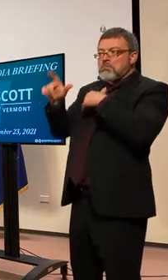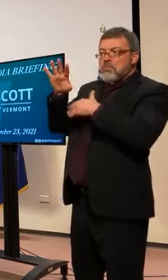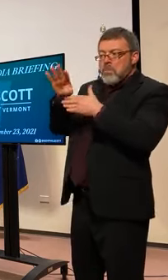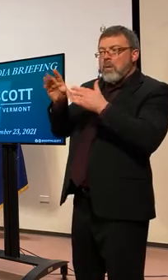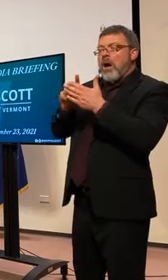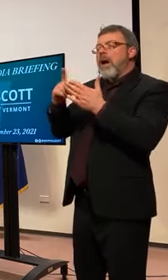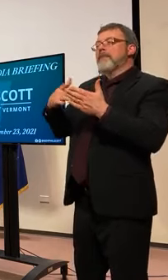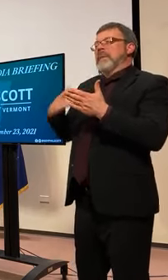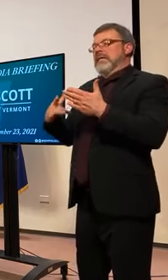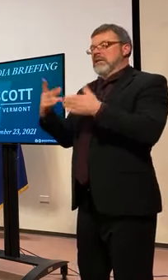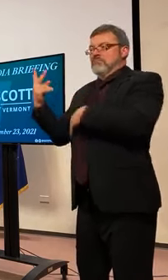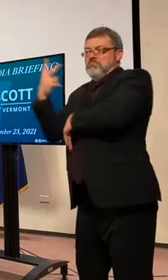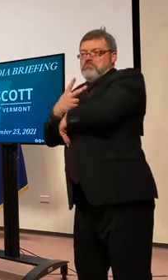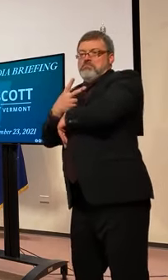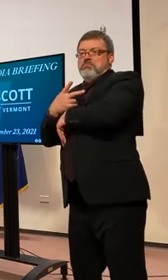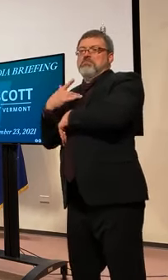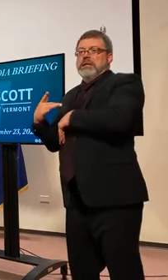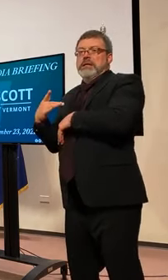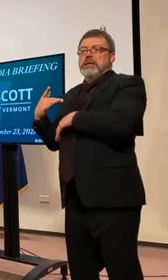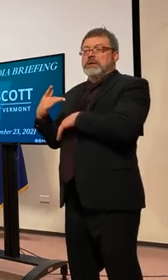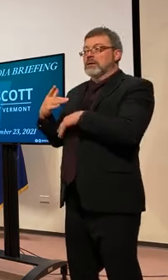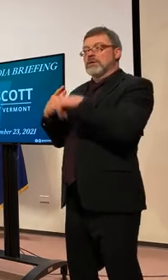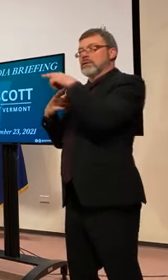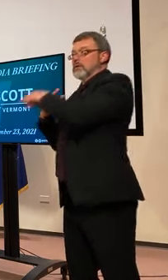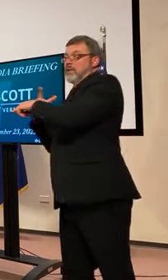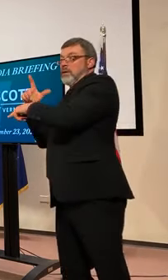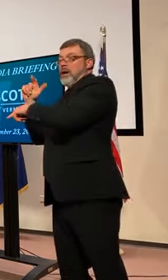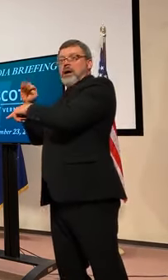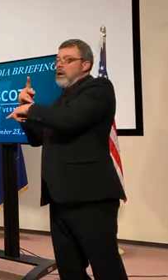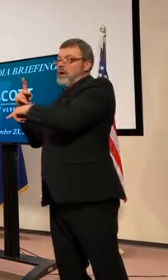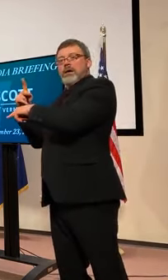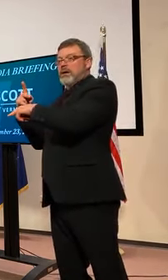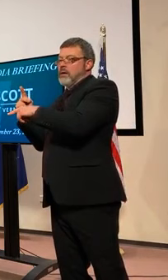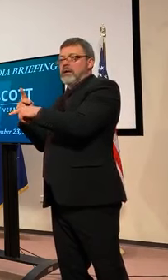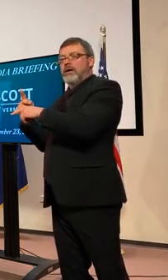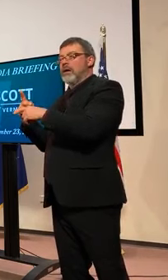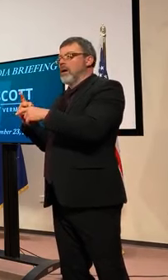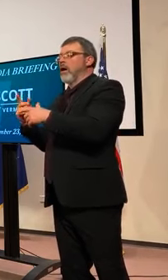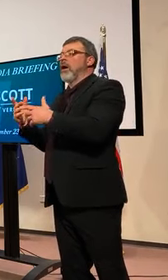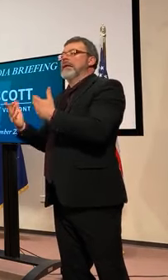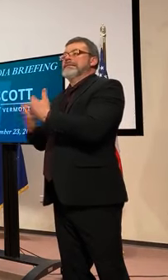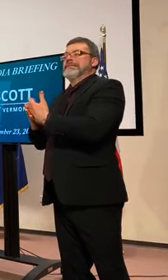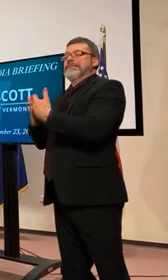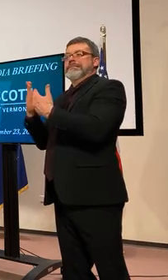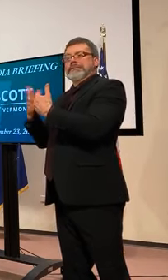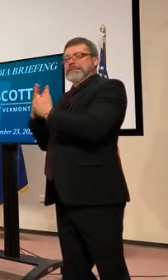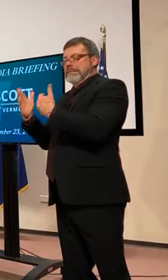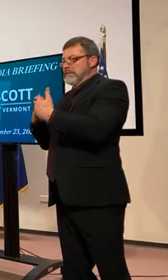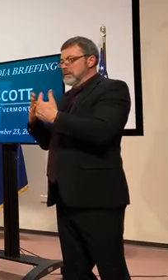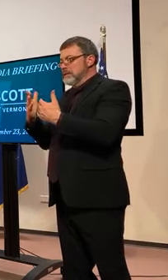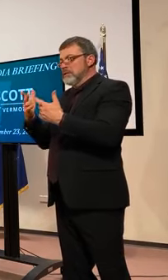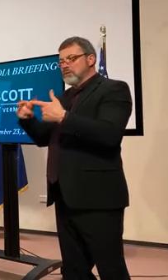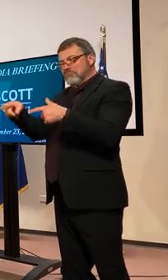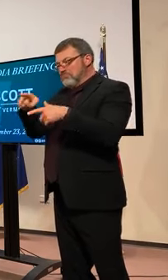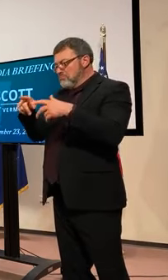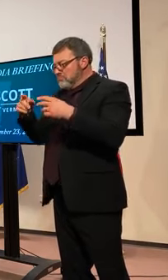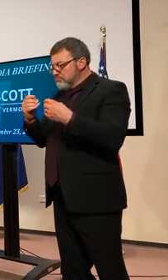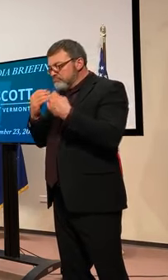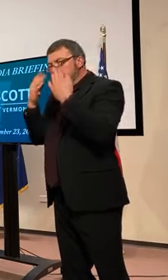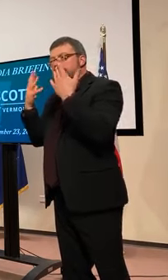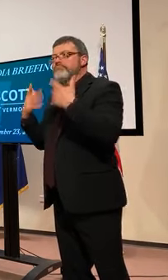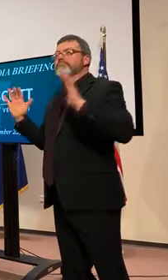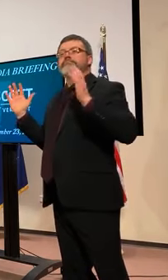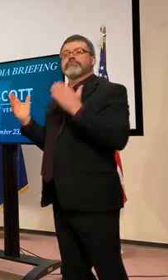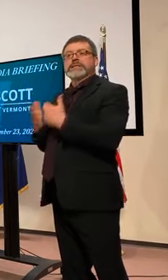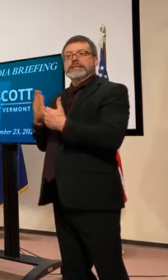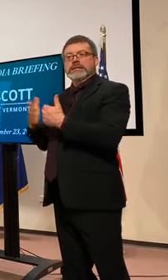the LAMP can do that in a very user-friendly way. So if you want to know what the